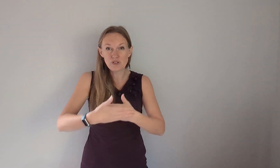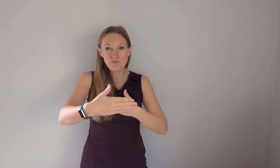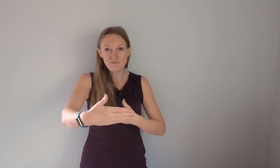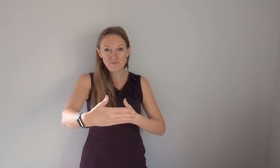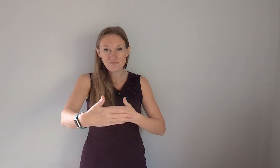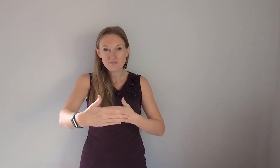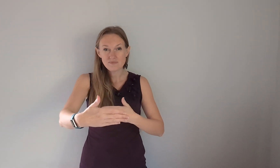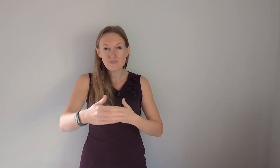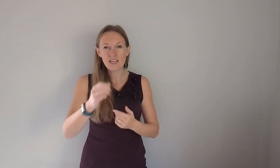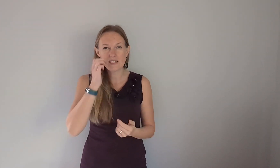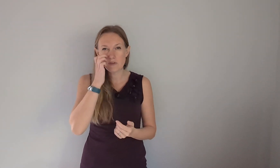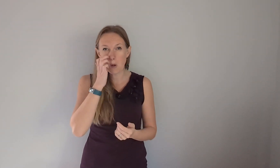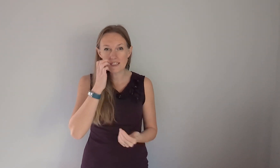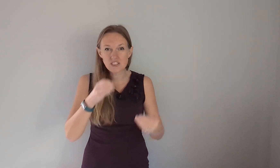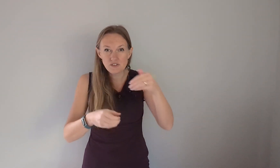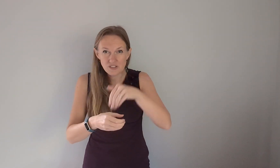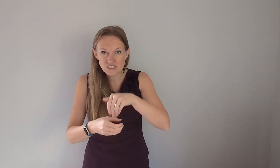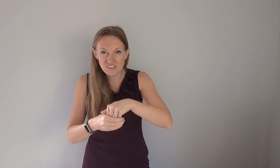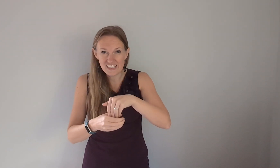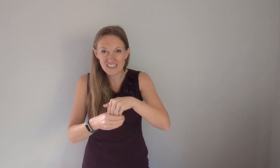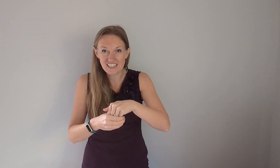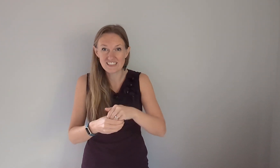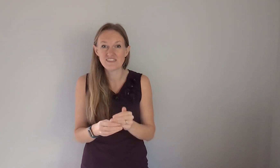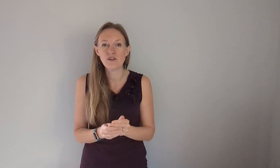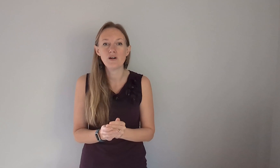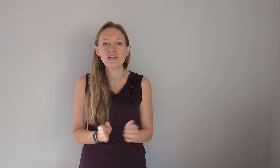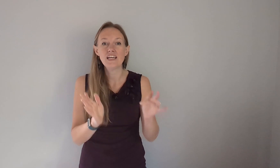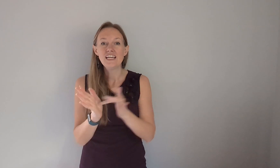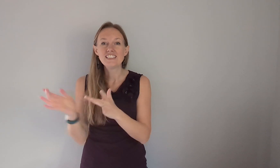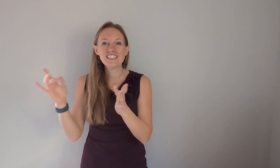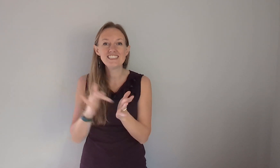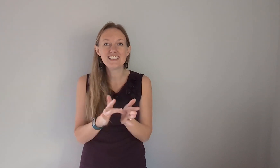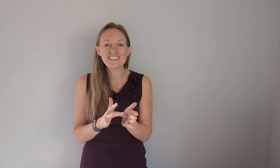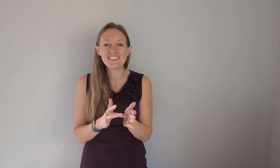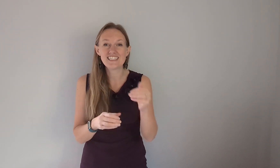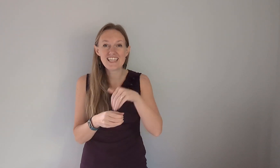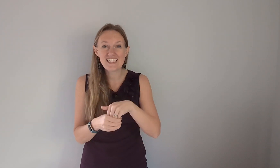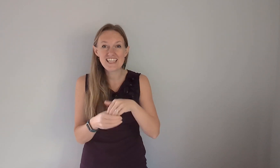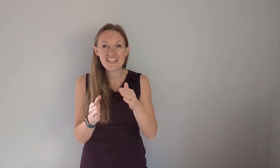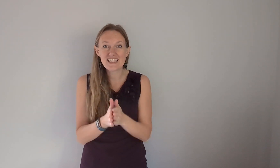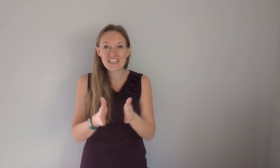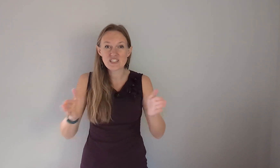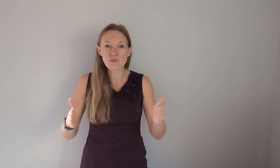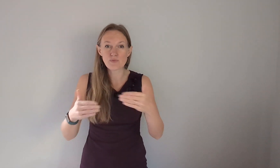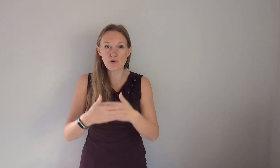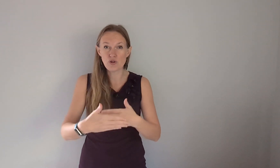room, okay? If you wanted to, you can do in like this if you wanted. Jesus is in this